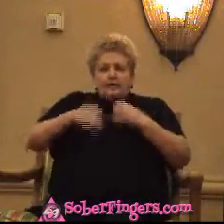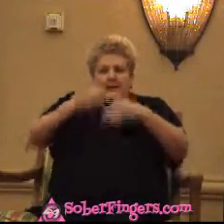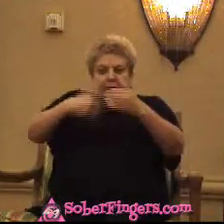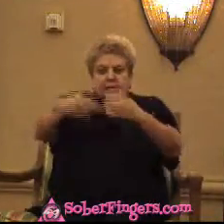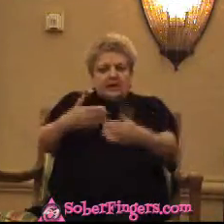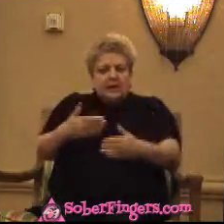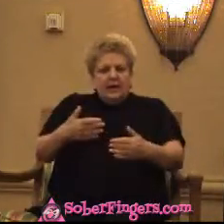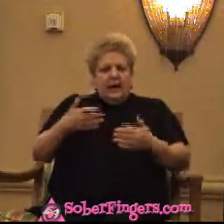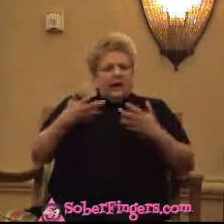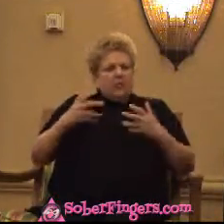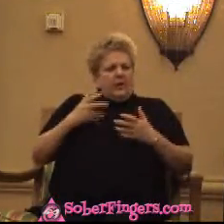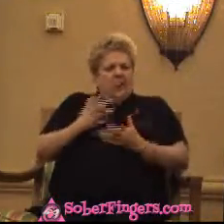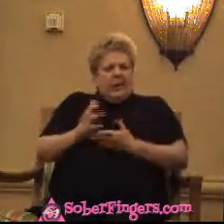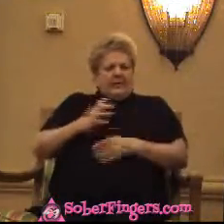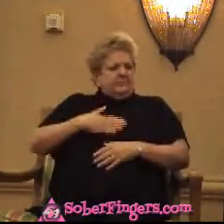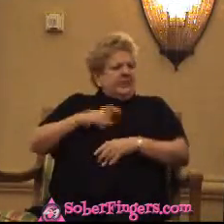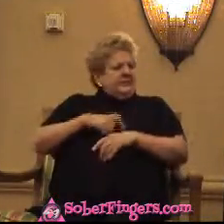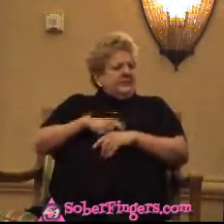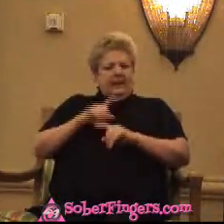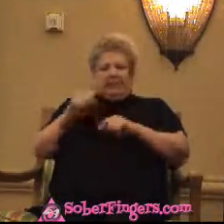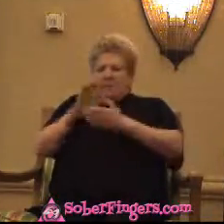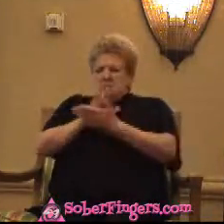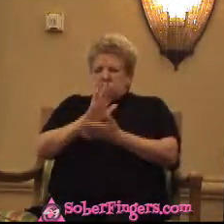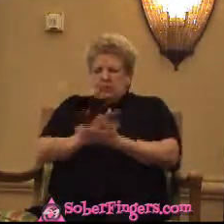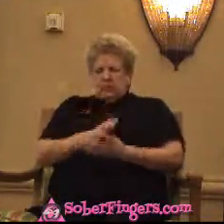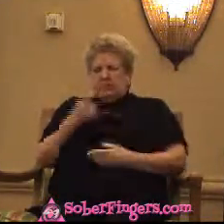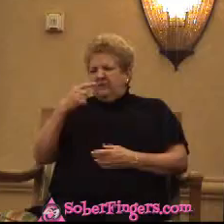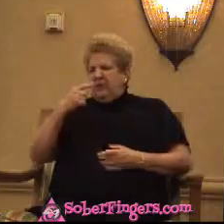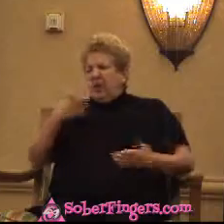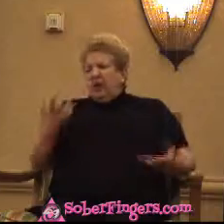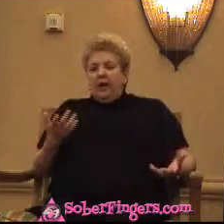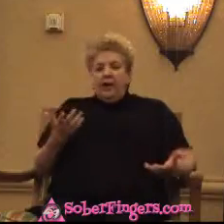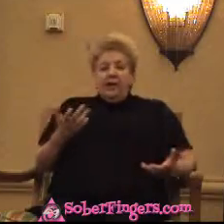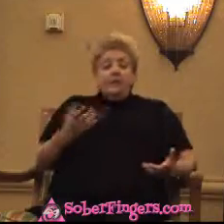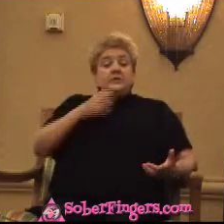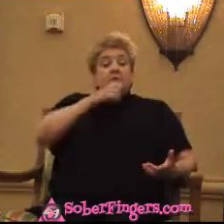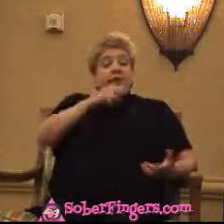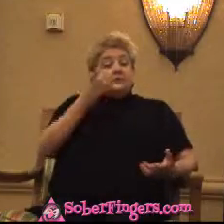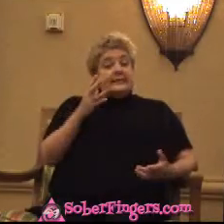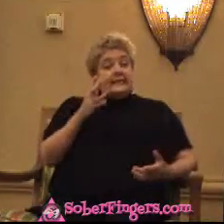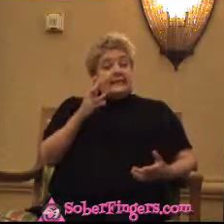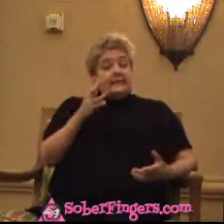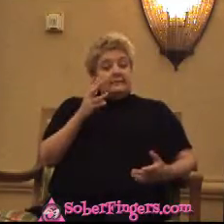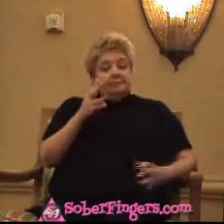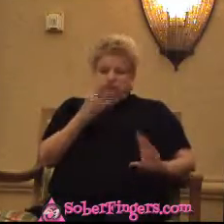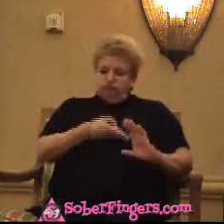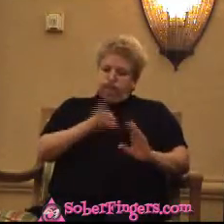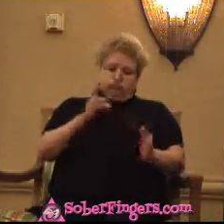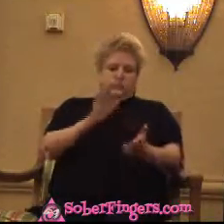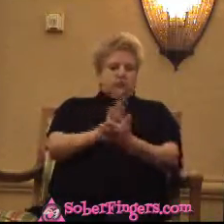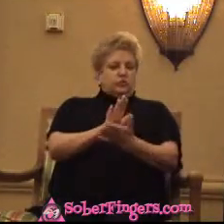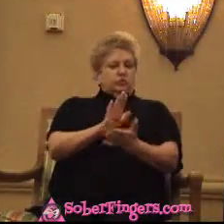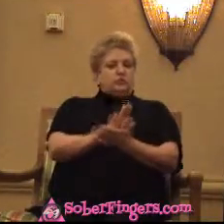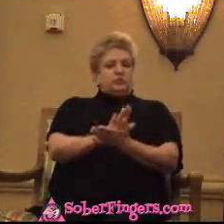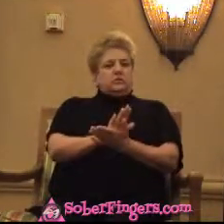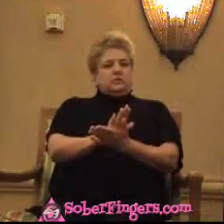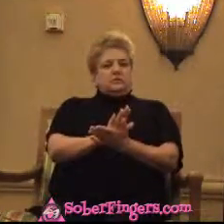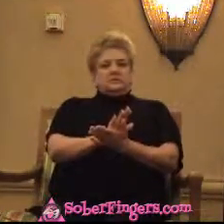around like wasting my time going to school, for example. So when I was 16, I quit school. And I started going into business, and I started